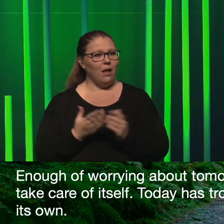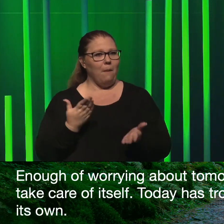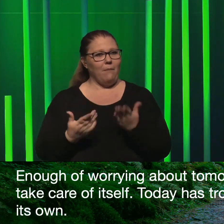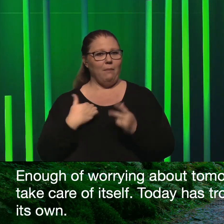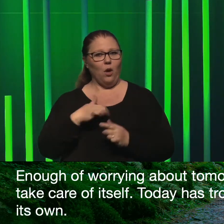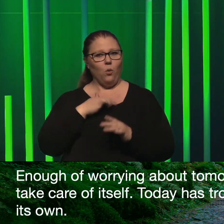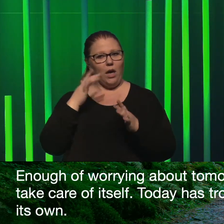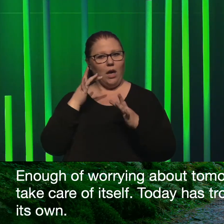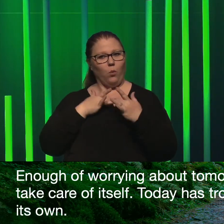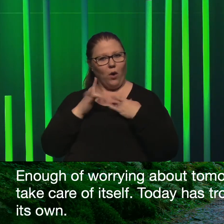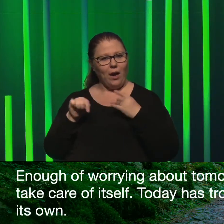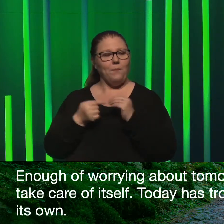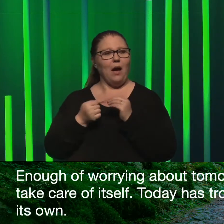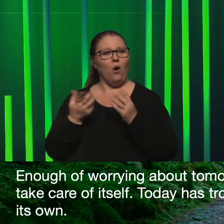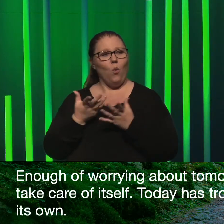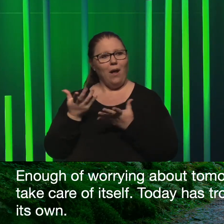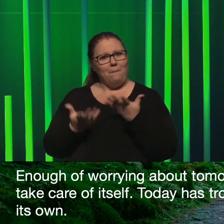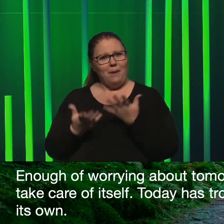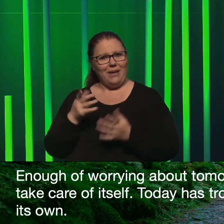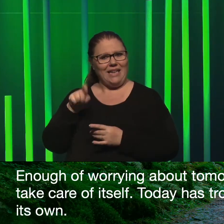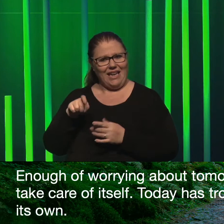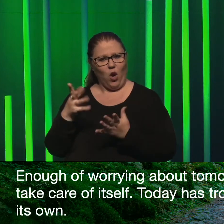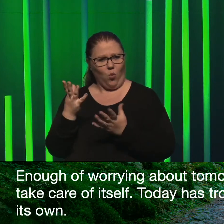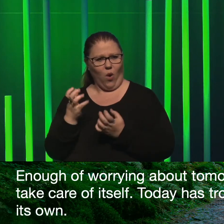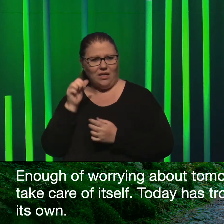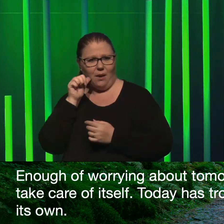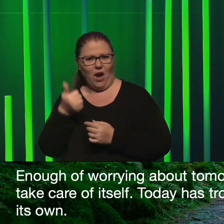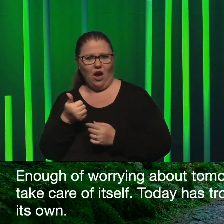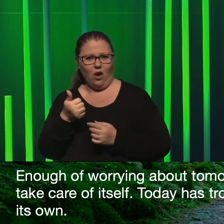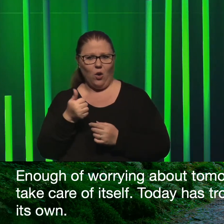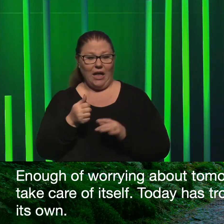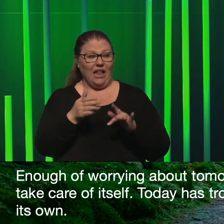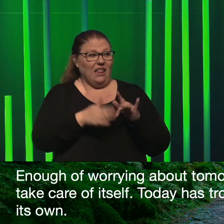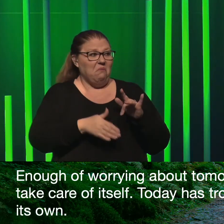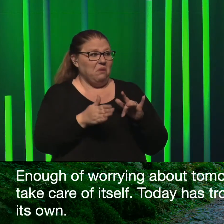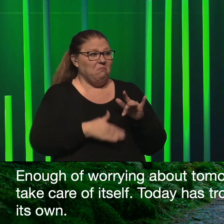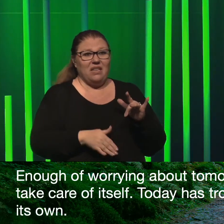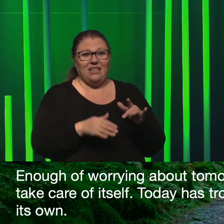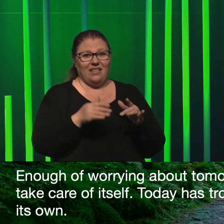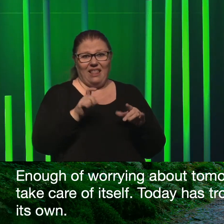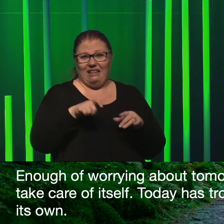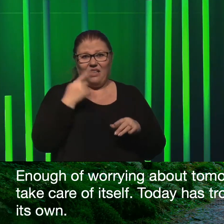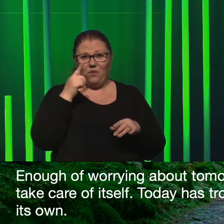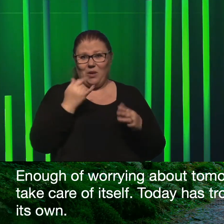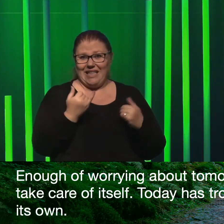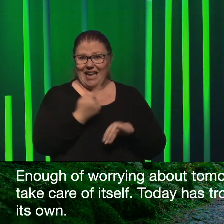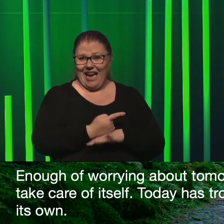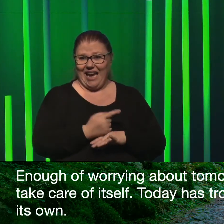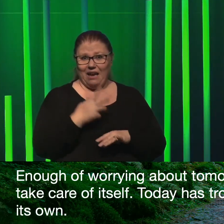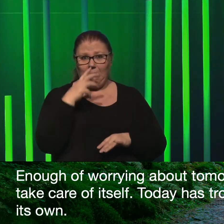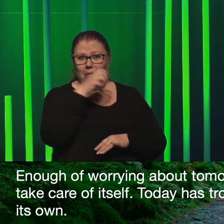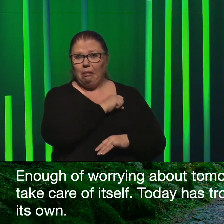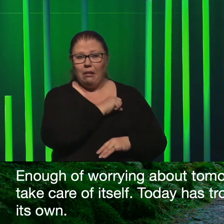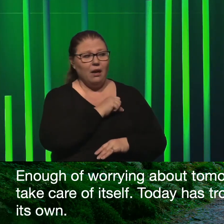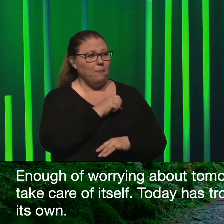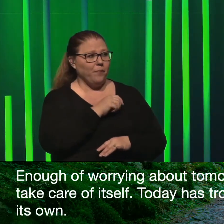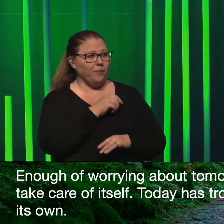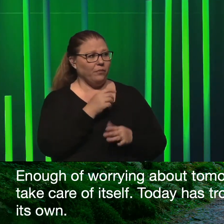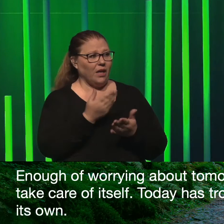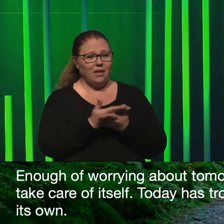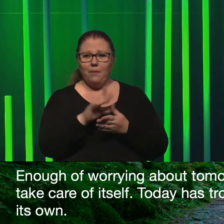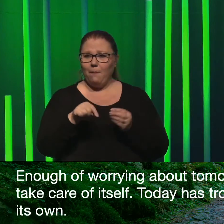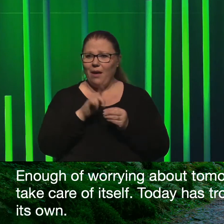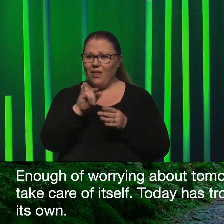ours tomorrow or a want of ours, we're missing the needs of today. And there's something about this statement that to me reveals that Jesus